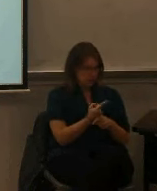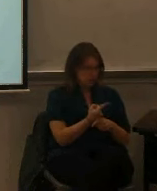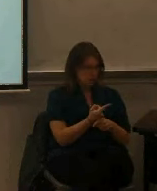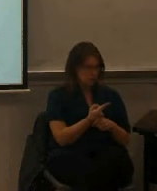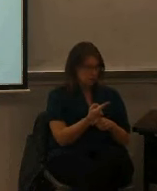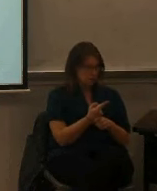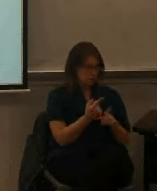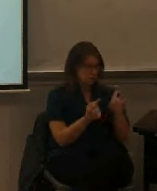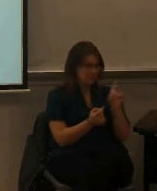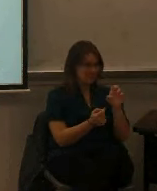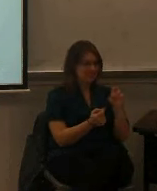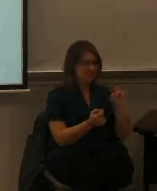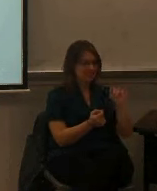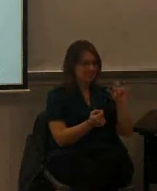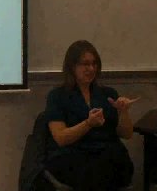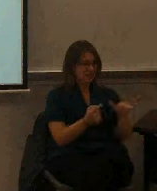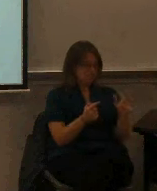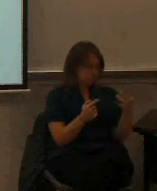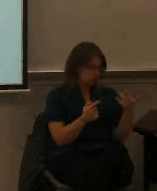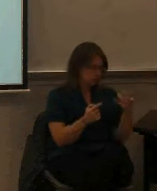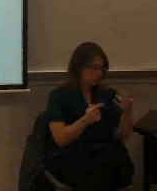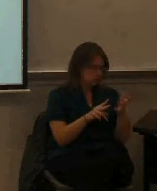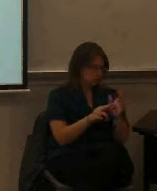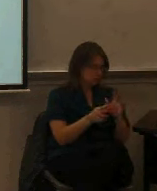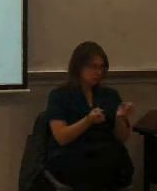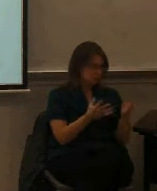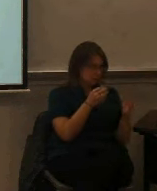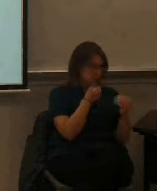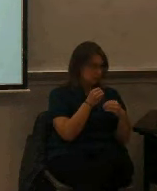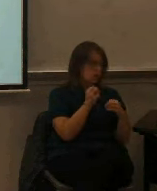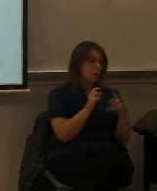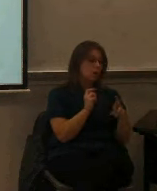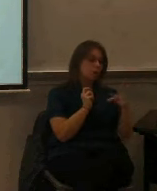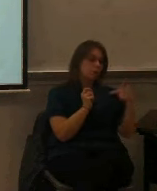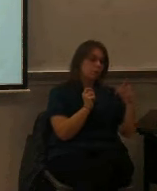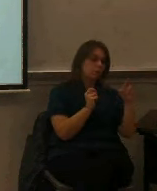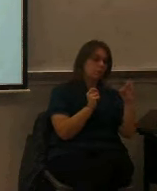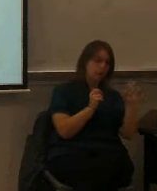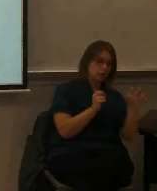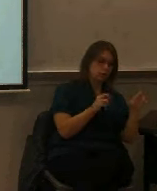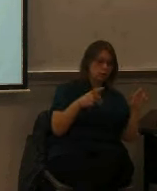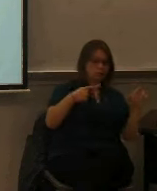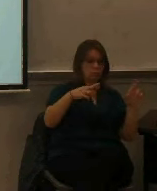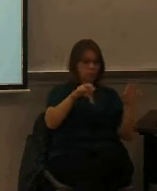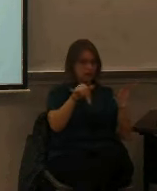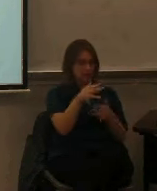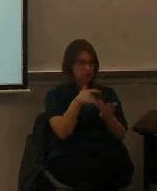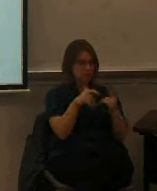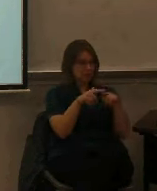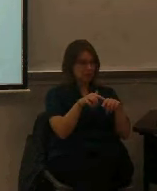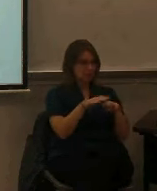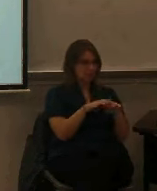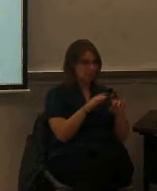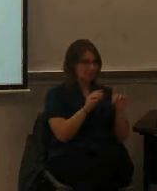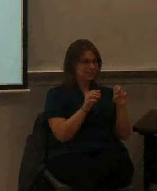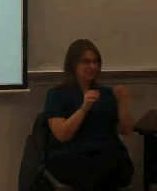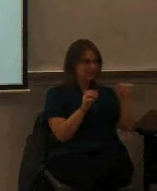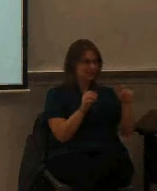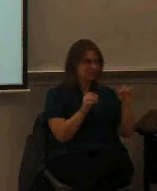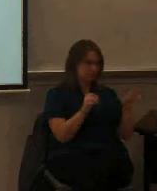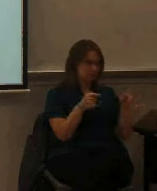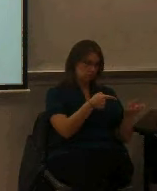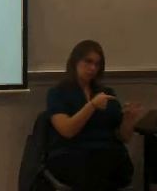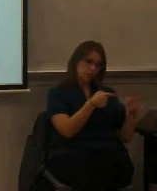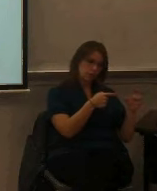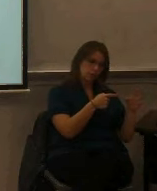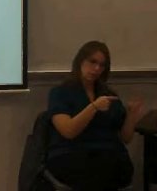right? This is density-mediated. Or predator-prey interactions that are dependent upon the density of the predator and the density of the